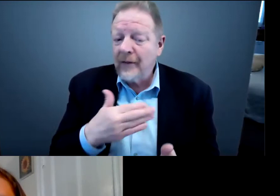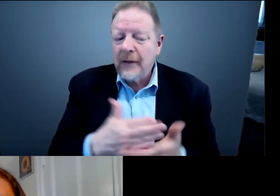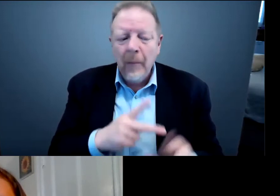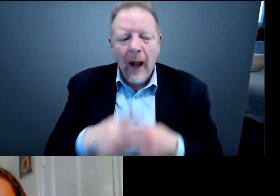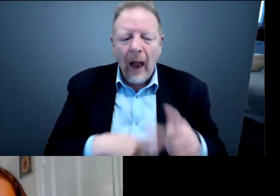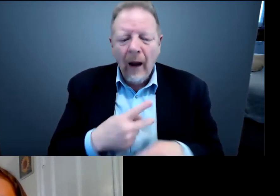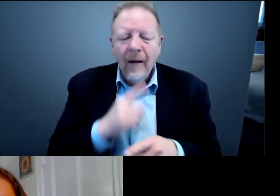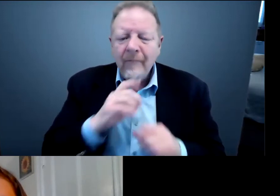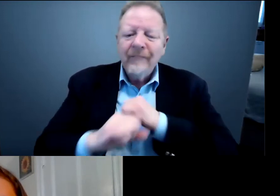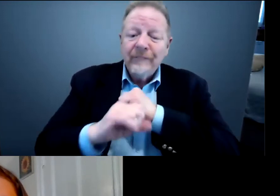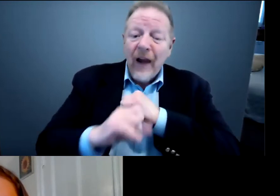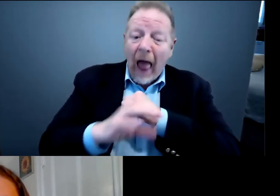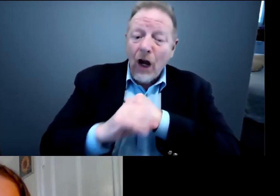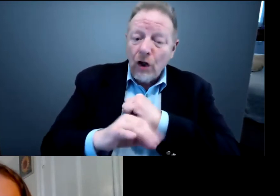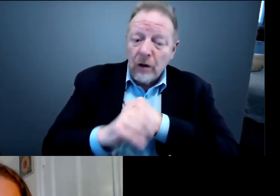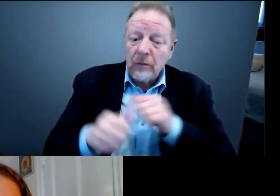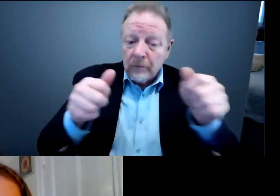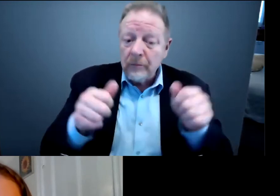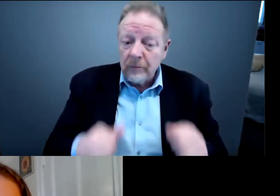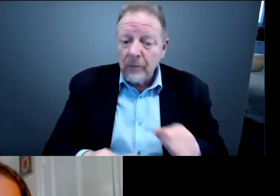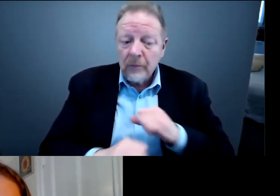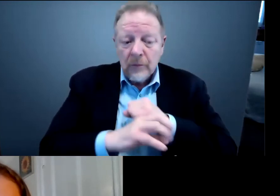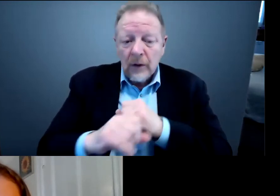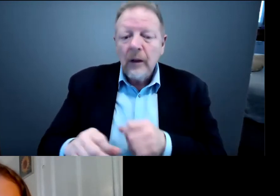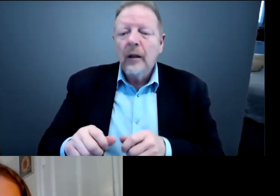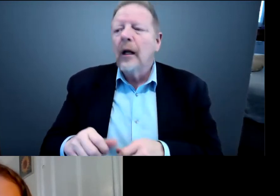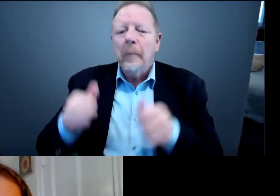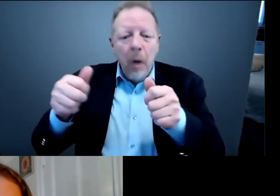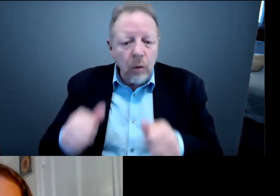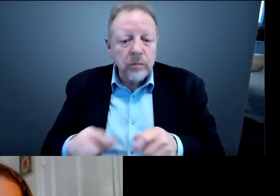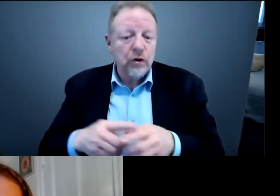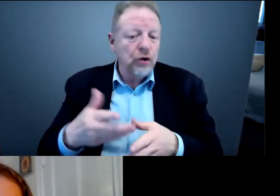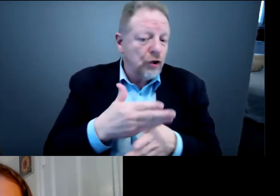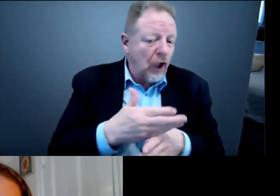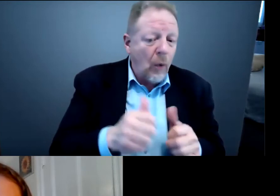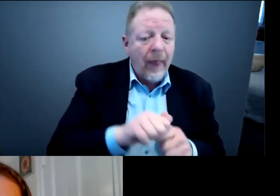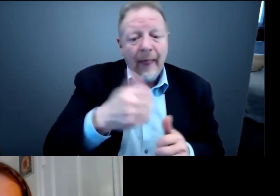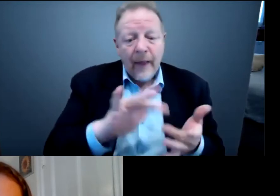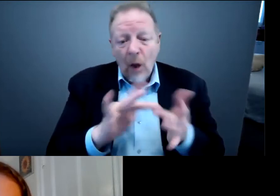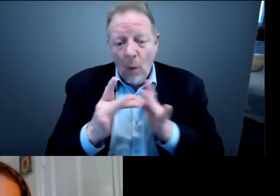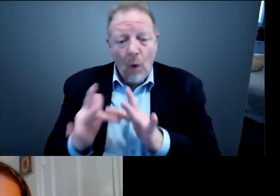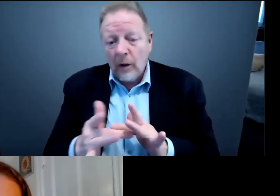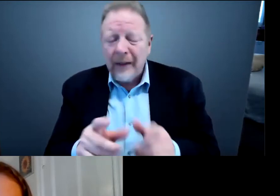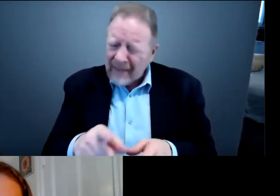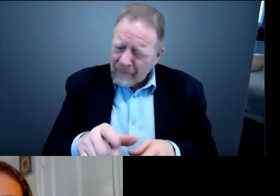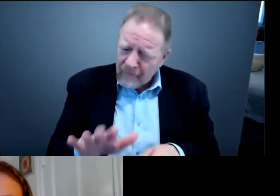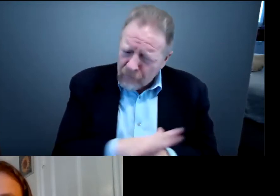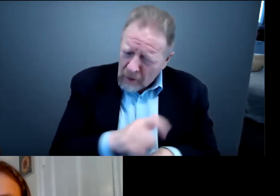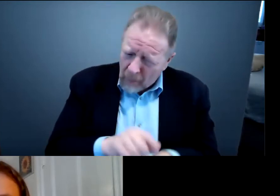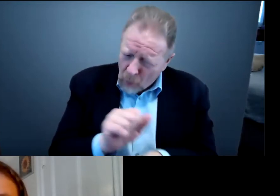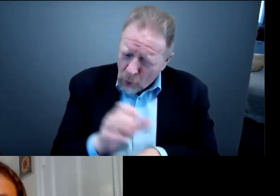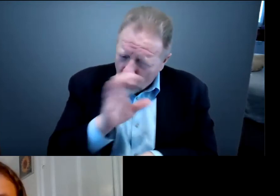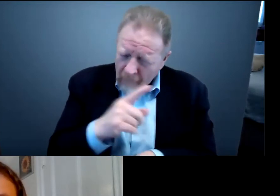or kind of things that we can share through networks, and maybe the students that already have an interest. Is it full-time work that you're looking